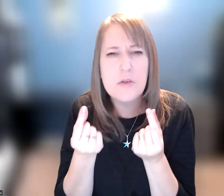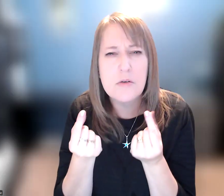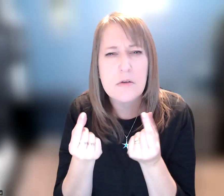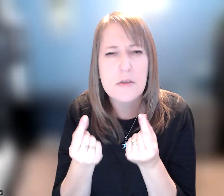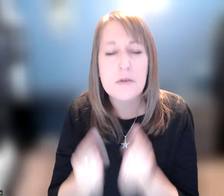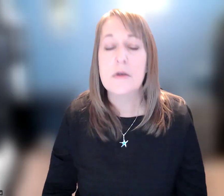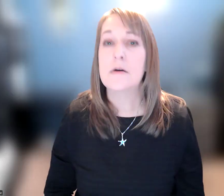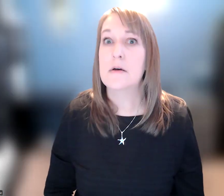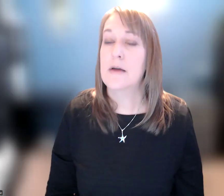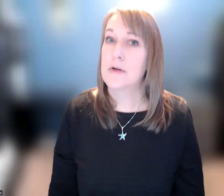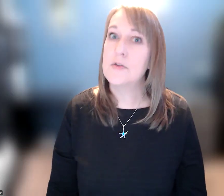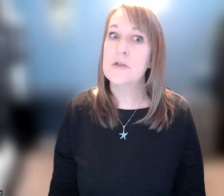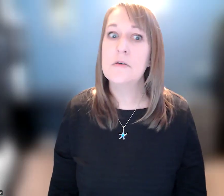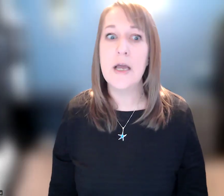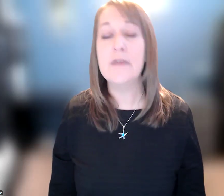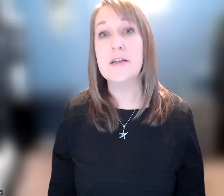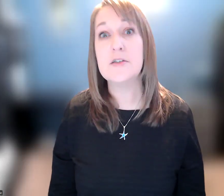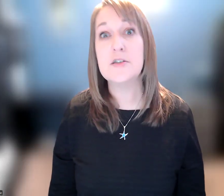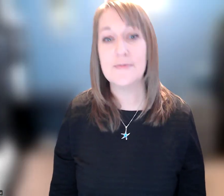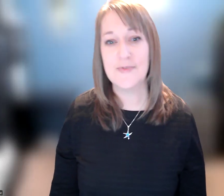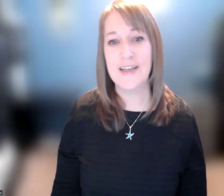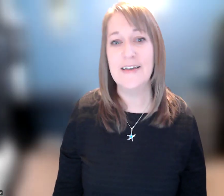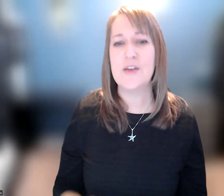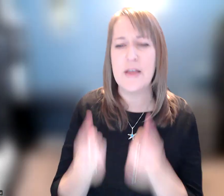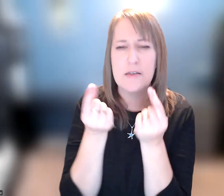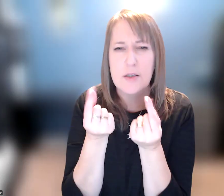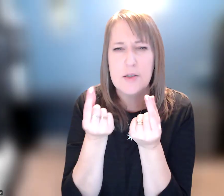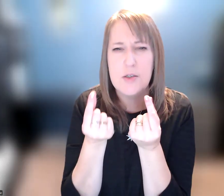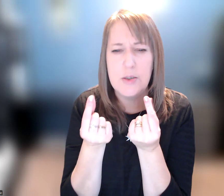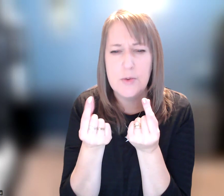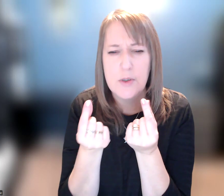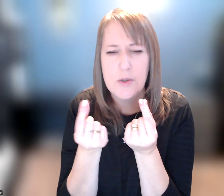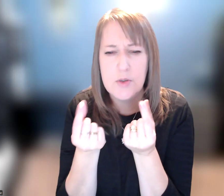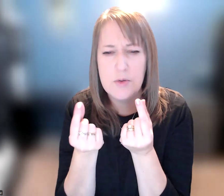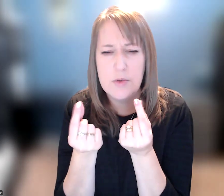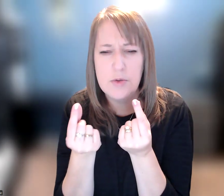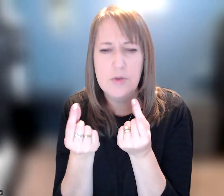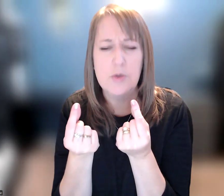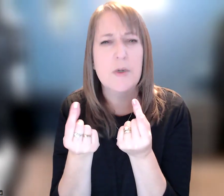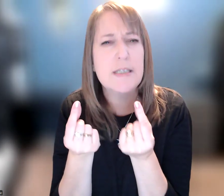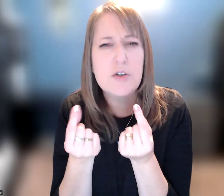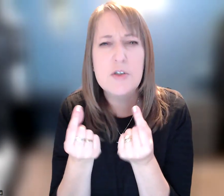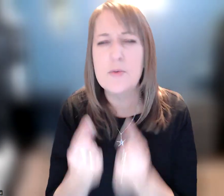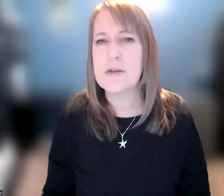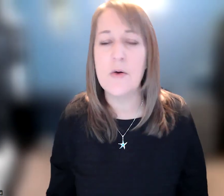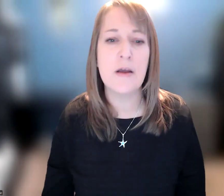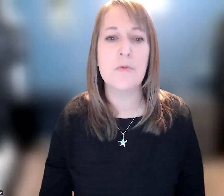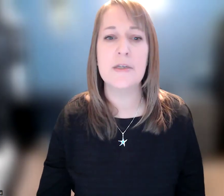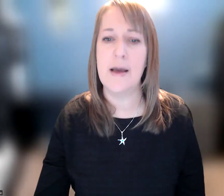do? Every afternoon I have lunch. Okay, so that's do. Do. What did you do? What's going on? What's